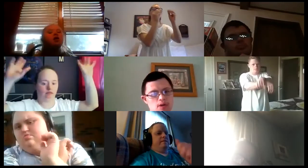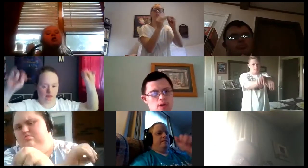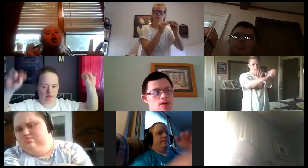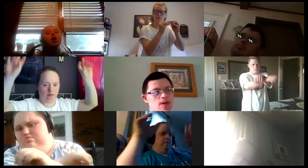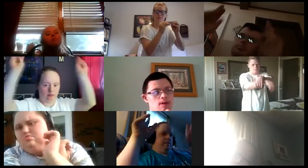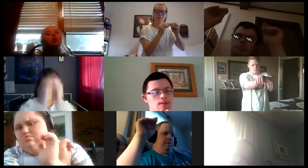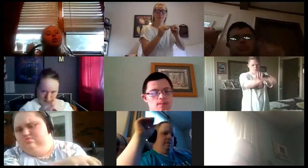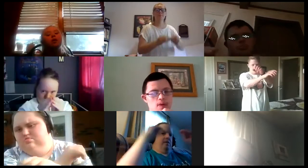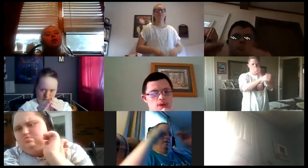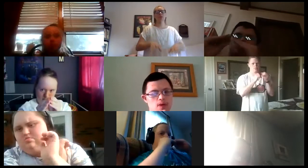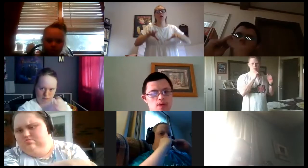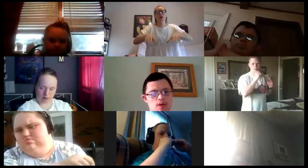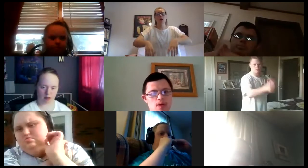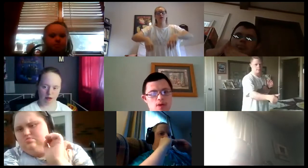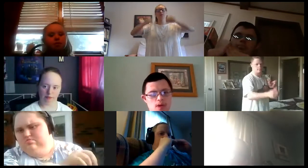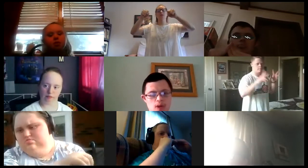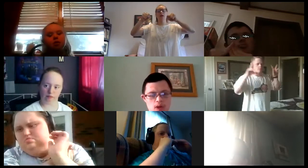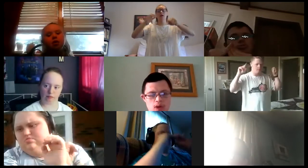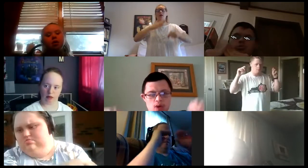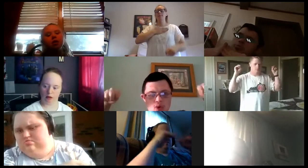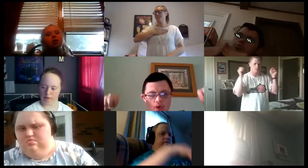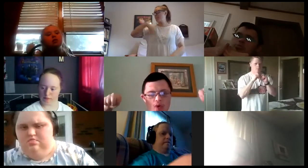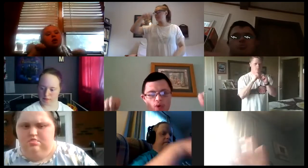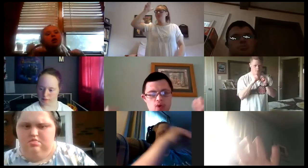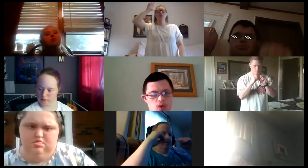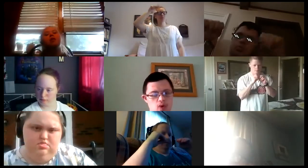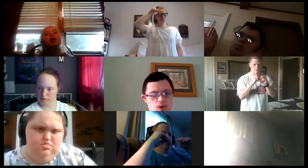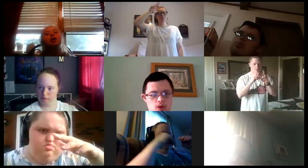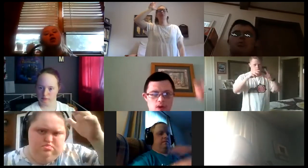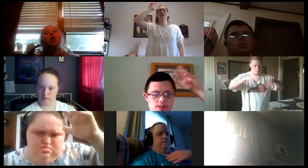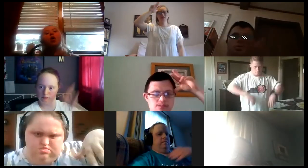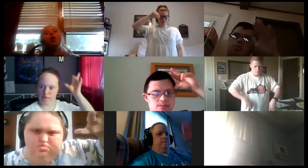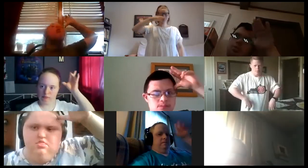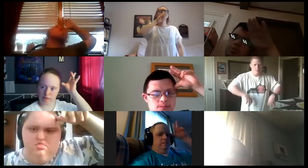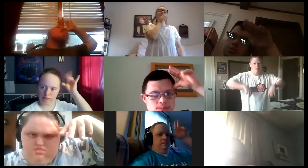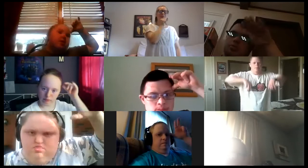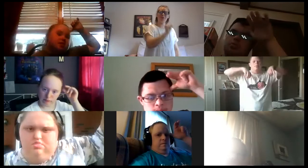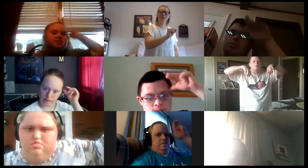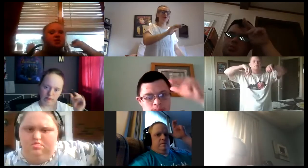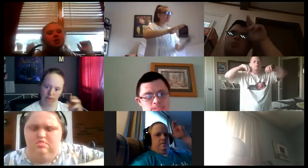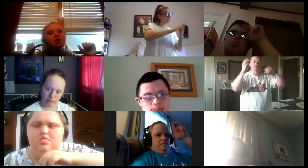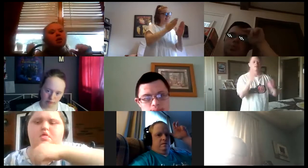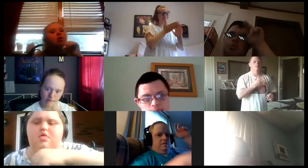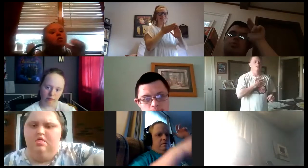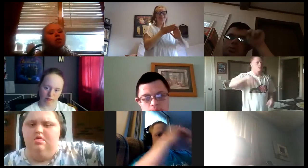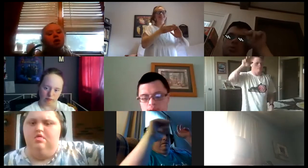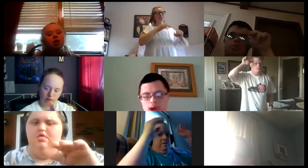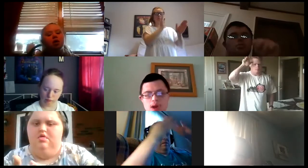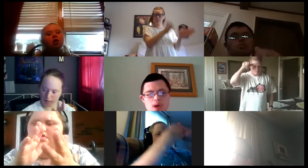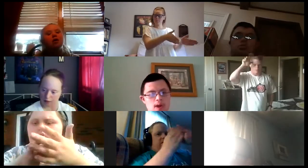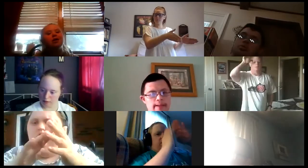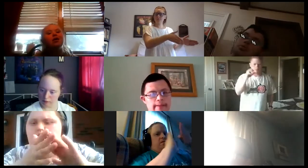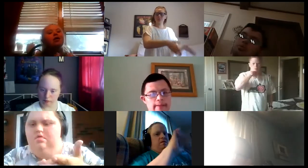no more. I'm going to take my horse to the old town